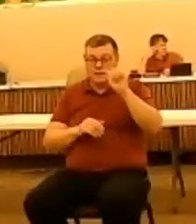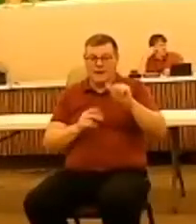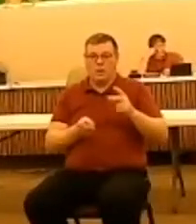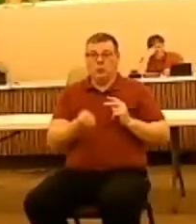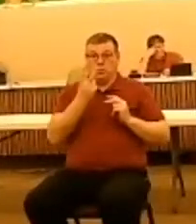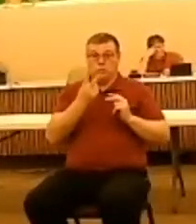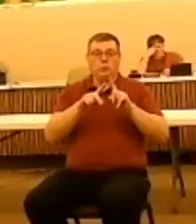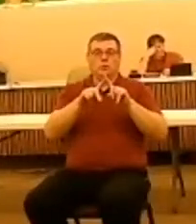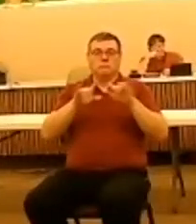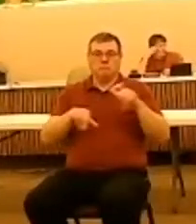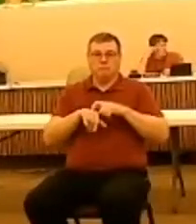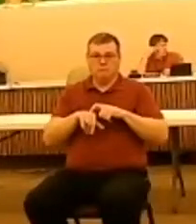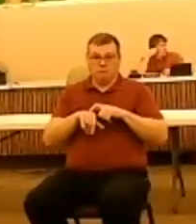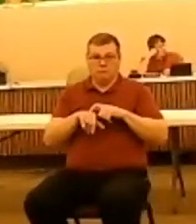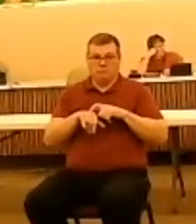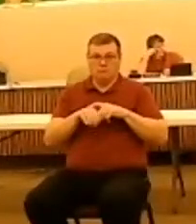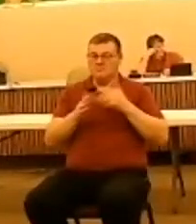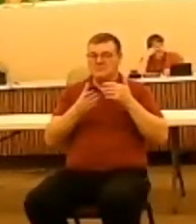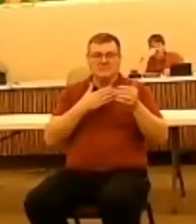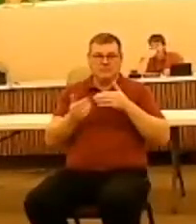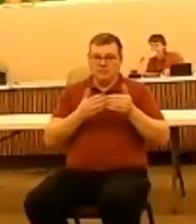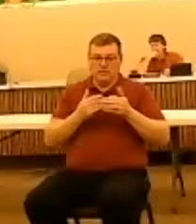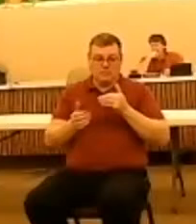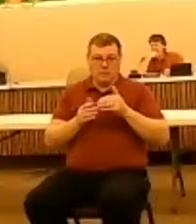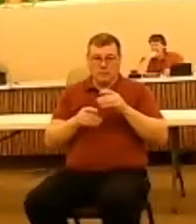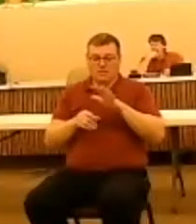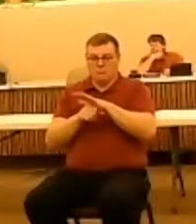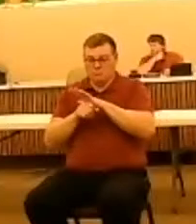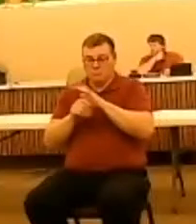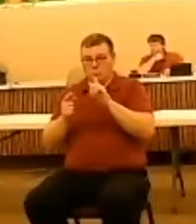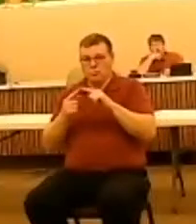at the same time. Doesn't matter that it's a separate local law.